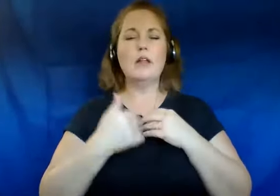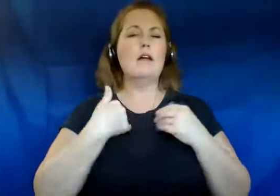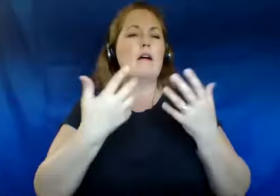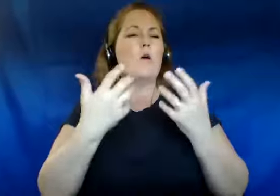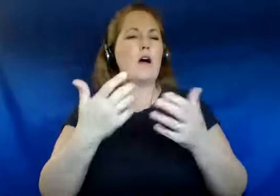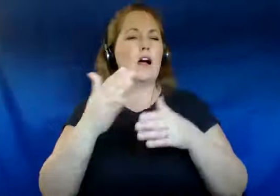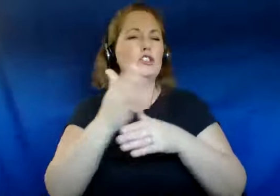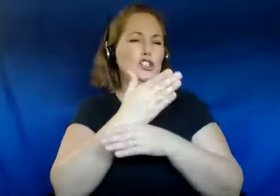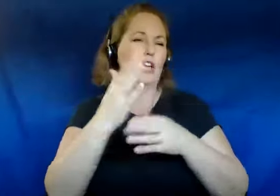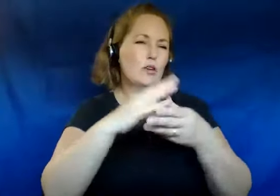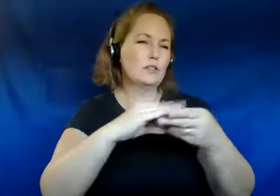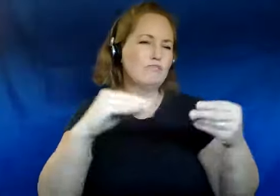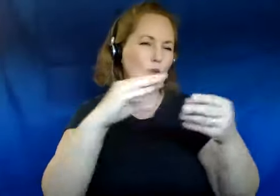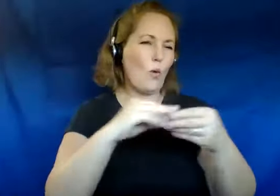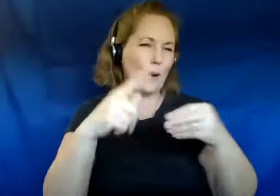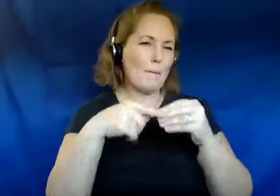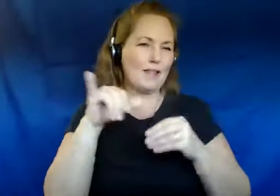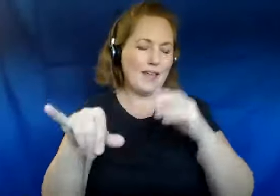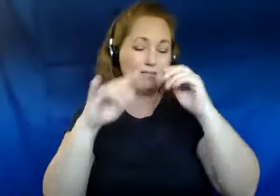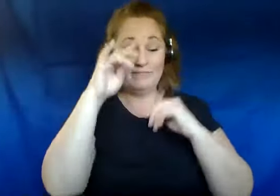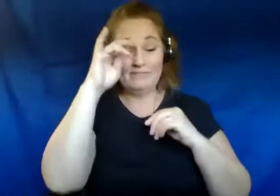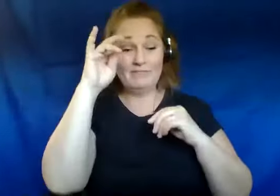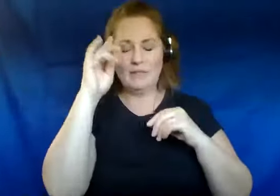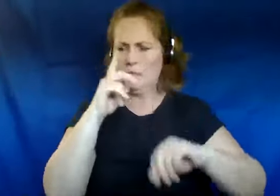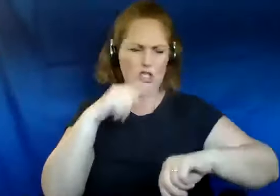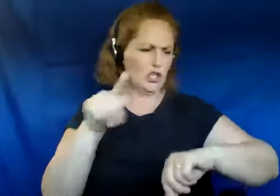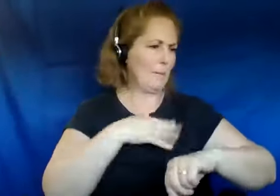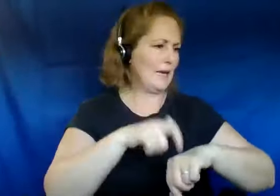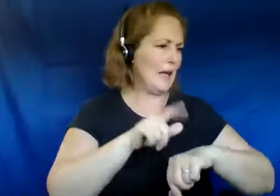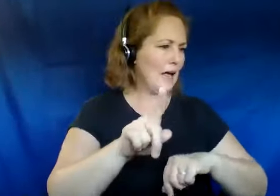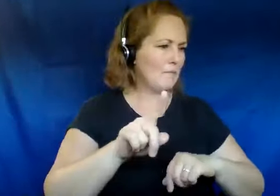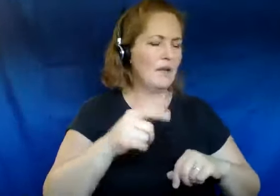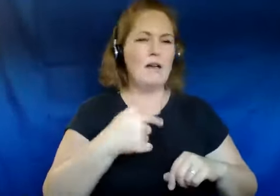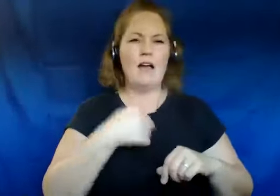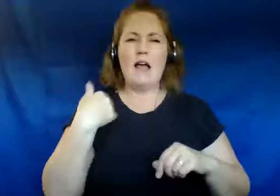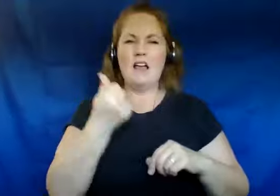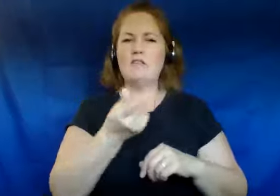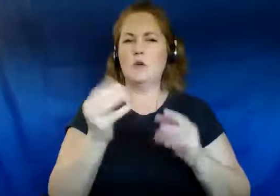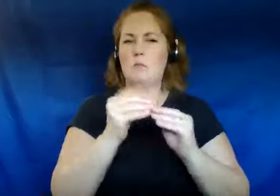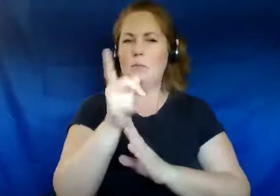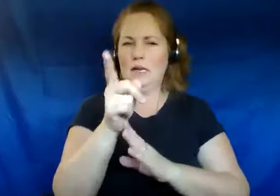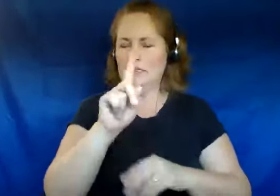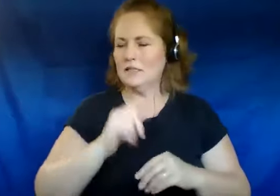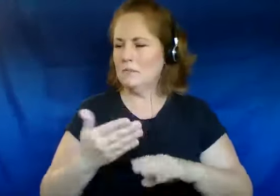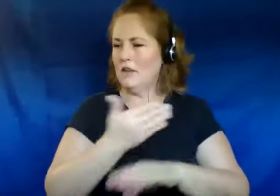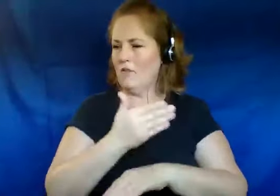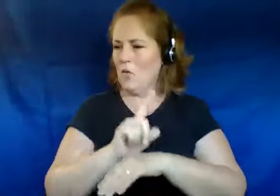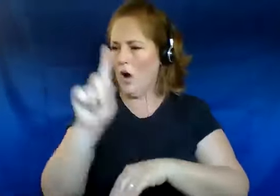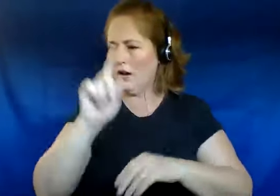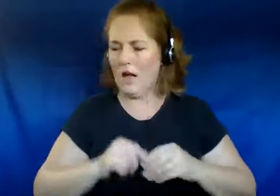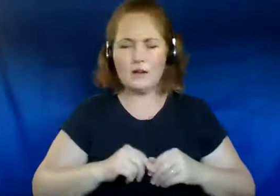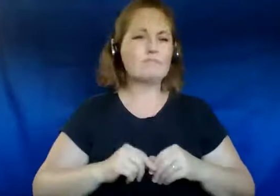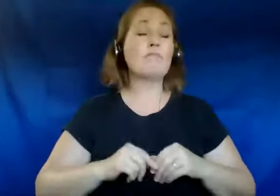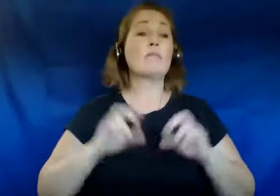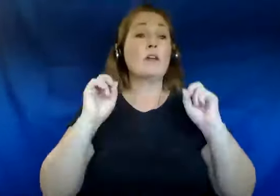share a story about that. And I'm going to check my time here. I got a few more minutes before it's 1 o'clock.